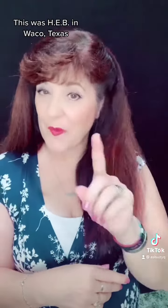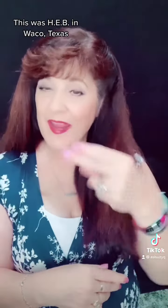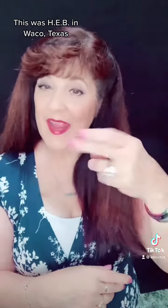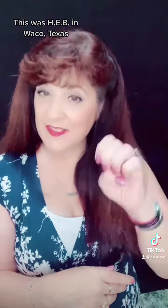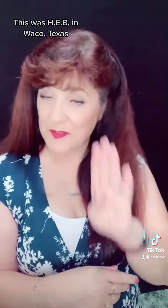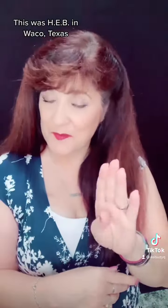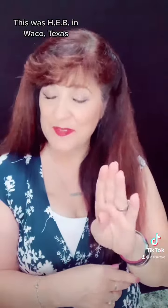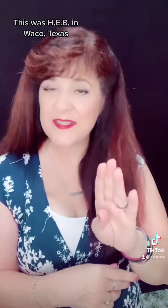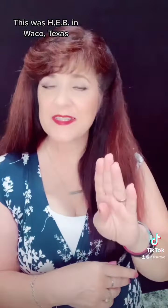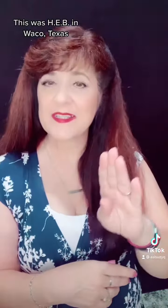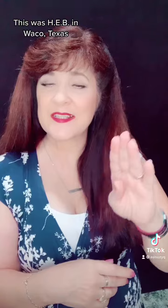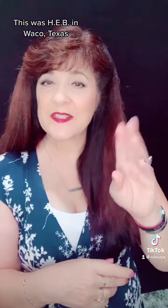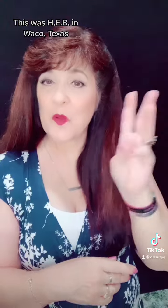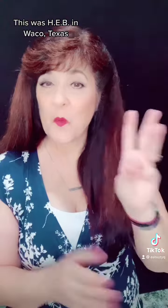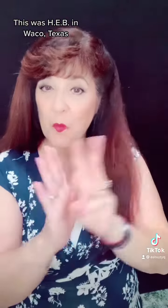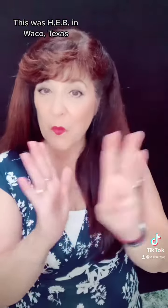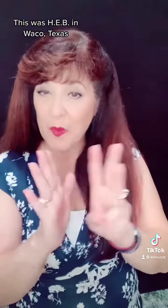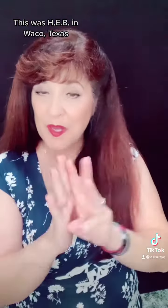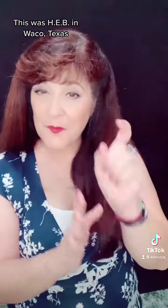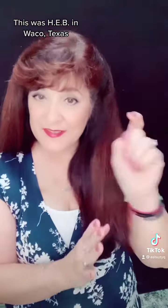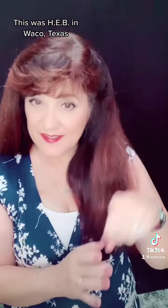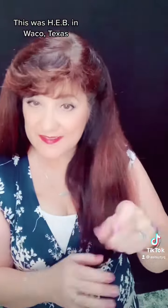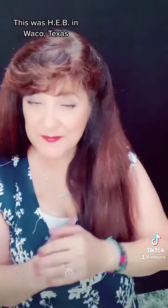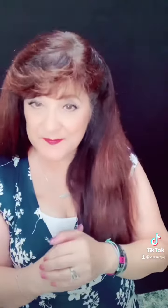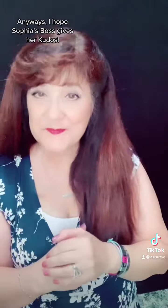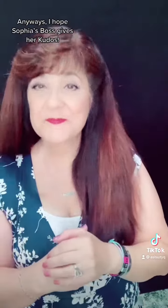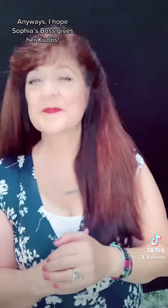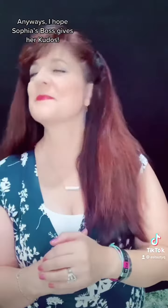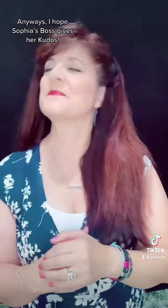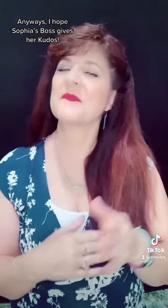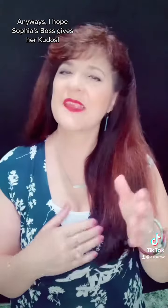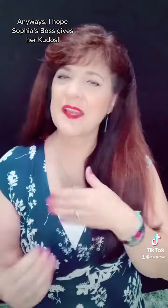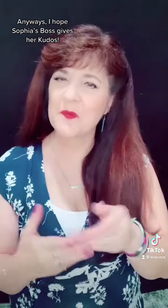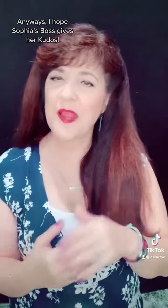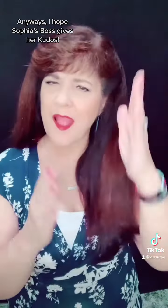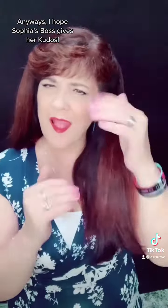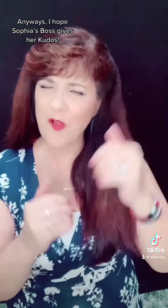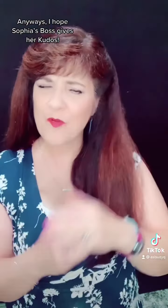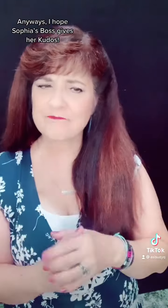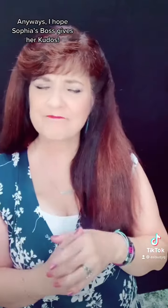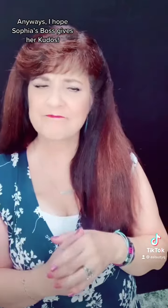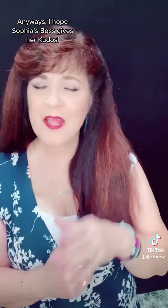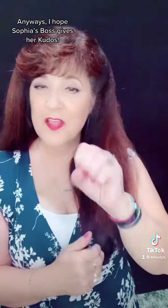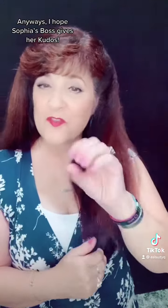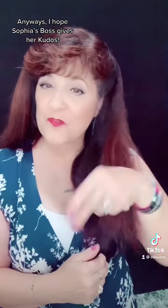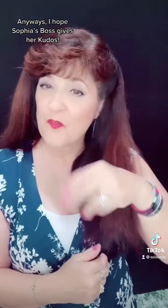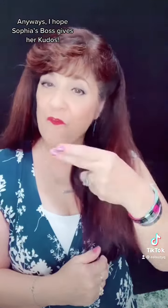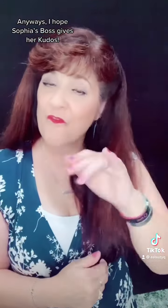HEB. In Waco, Texas. Anyways, I hope Sophia's boss gives her kudos.